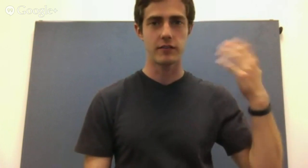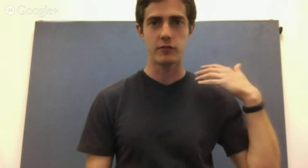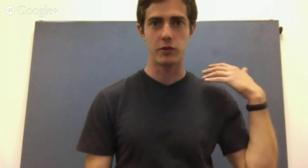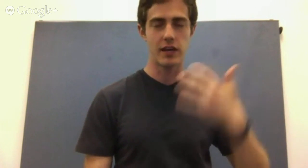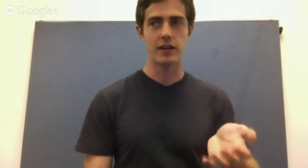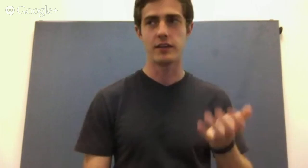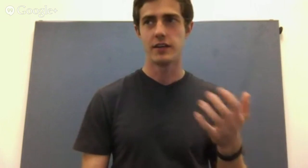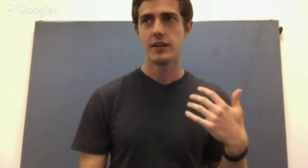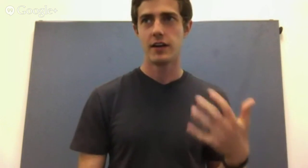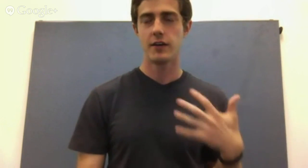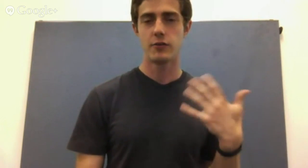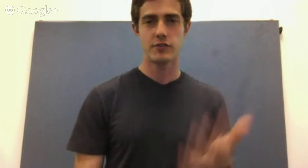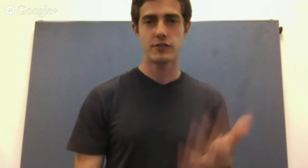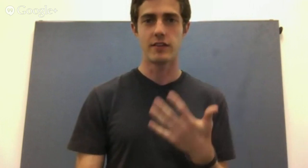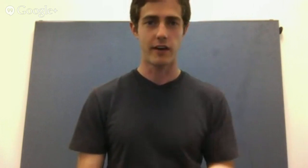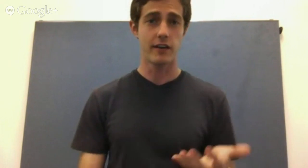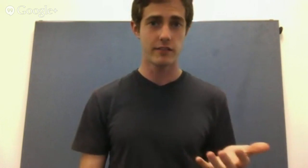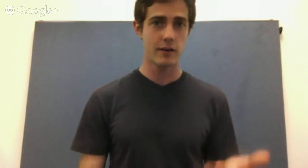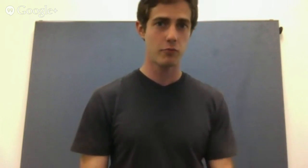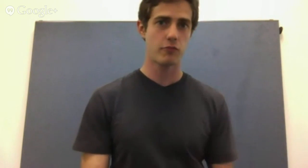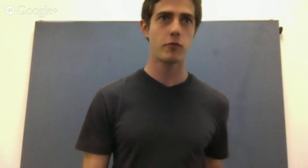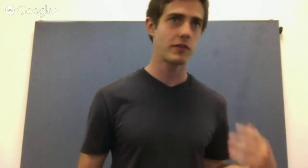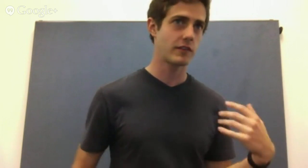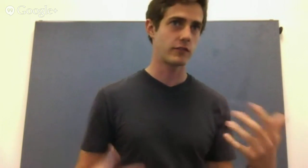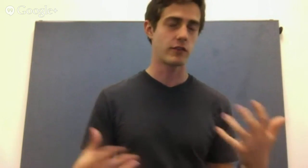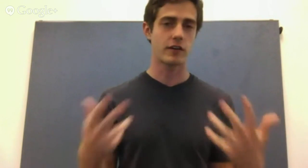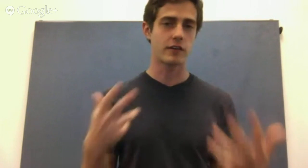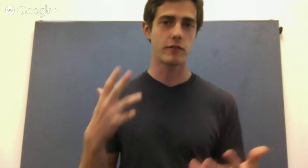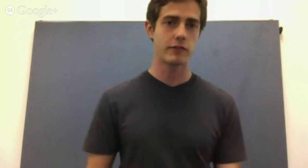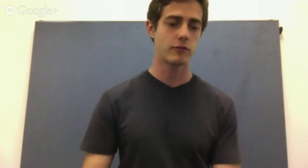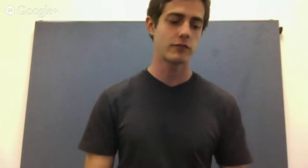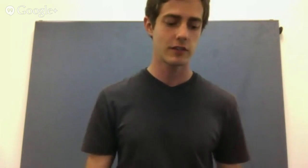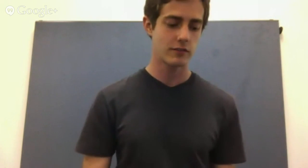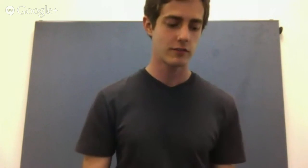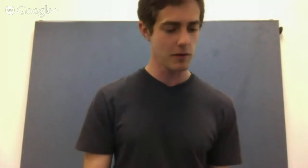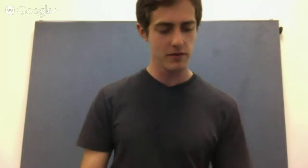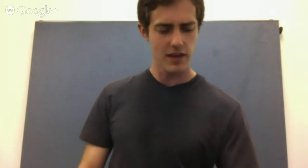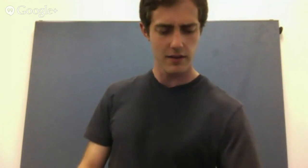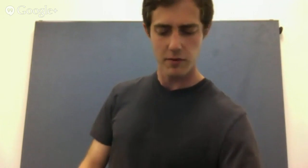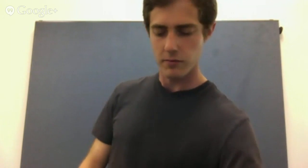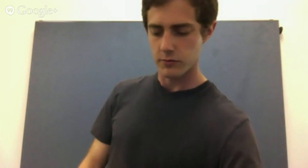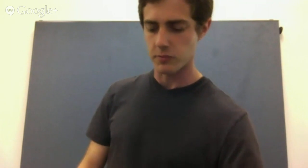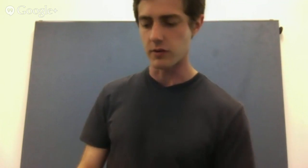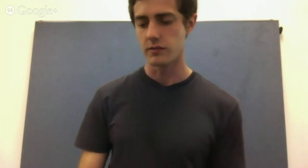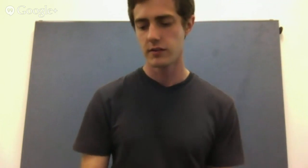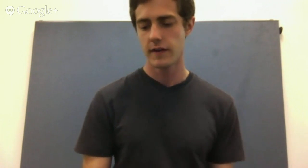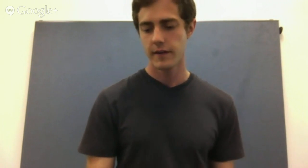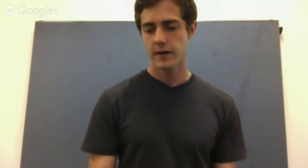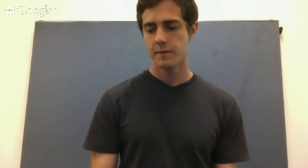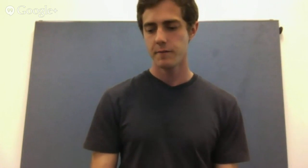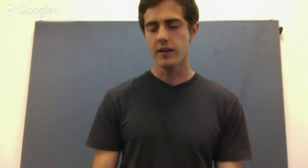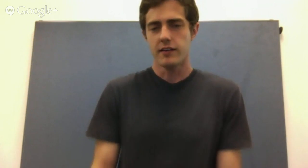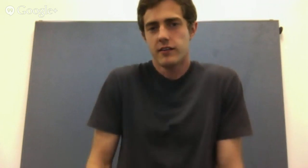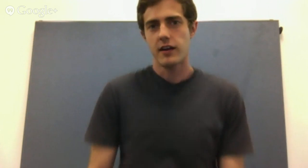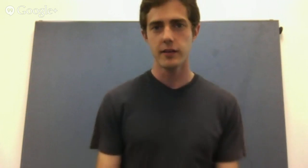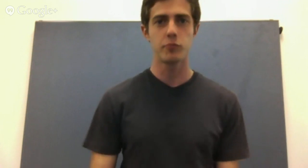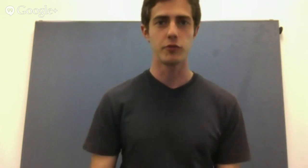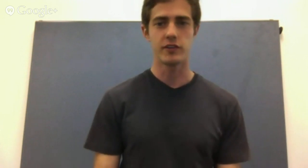someone can't understand the signs that I'm performing, that the song itself is interesting. So maybe, yeah, maybe this would be good. I don't know. I like Blue Sunny